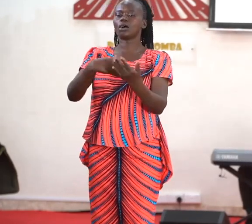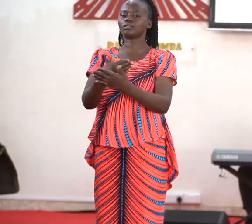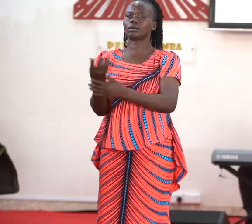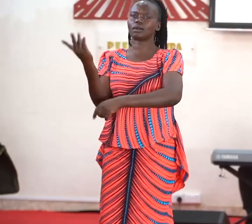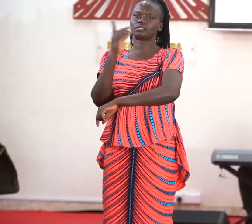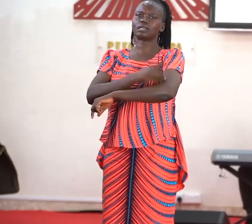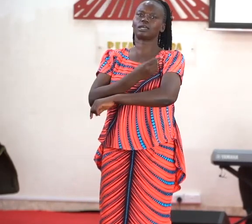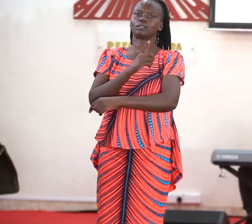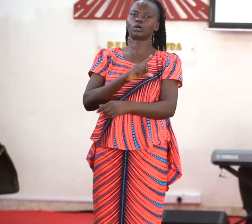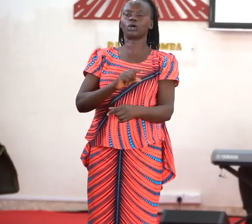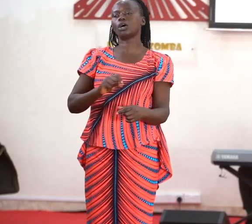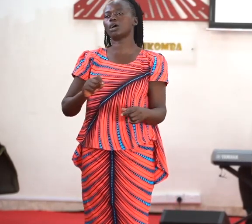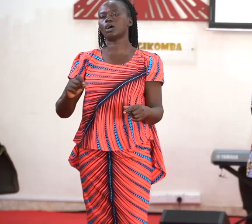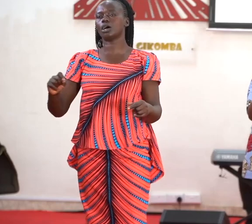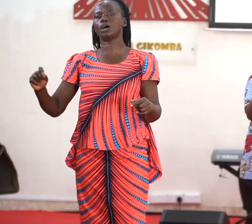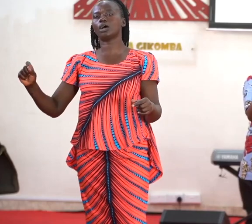Savior all the day